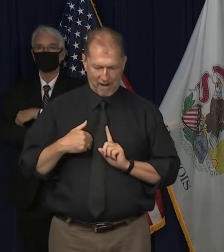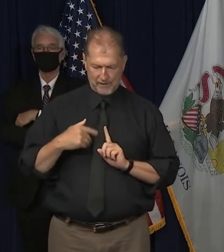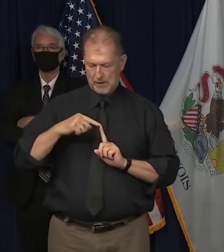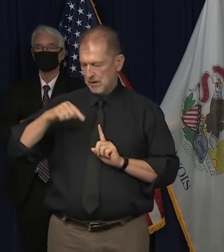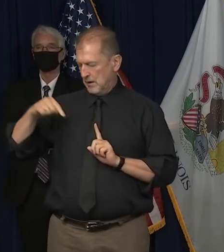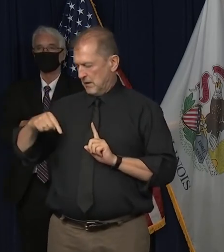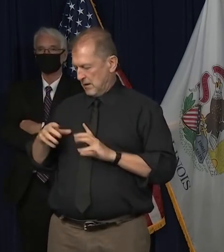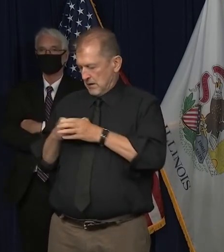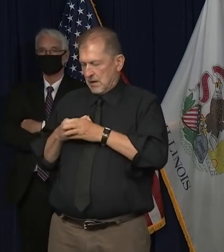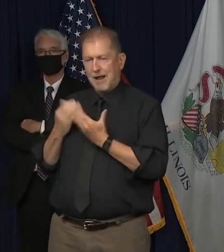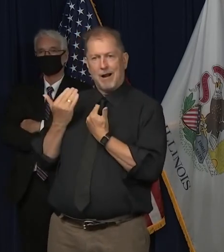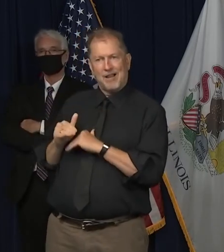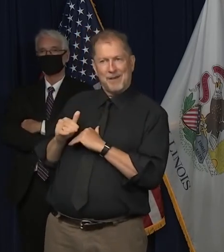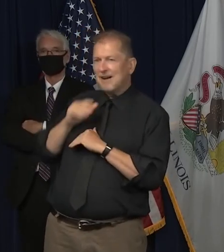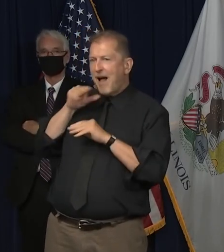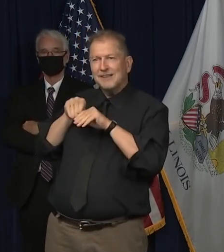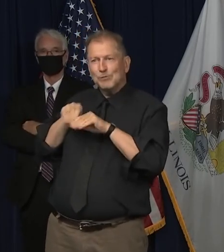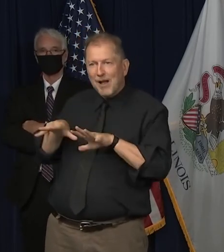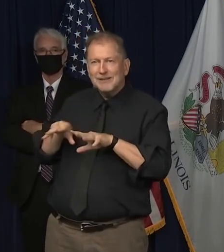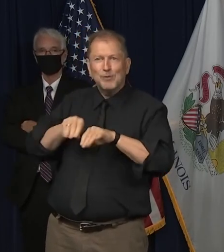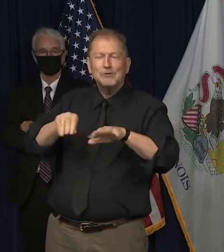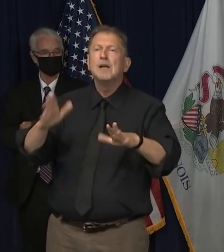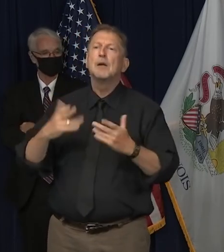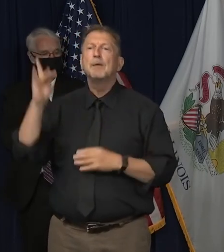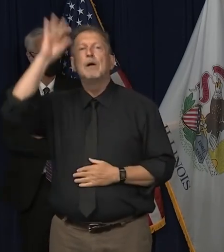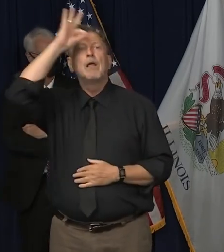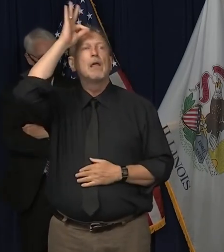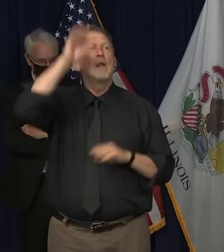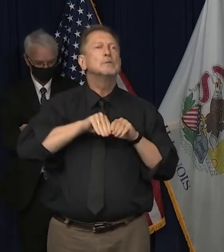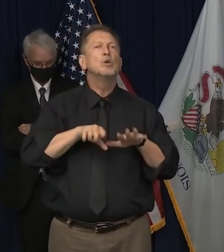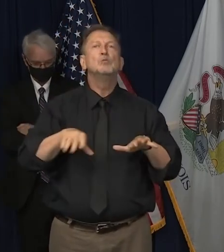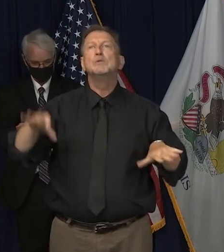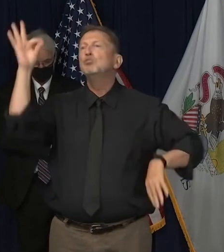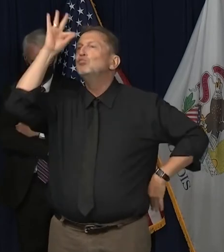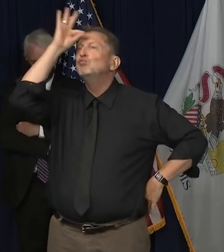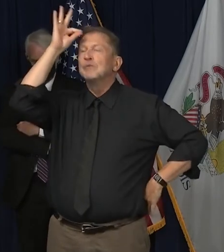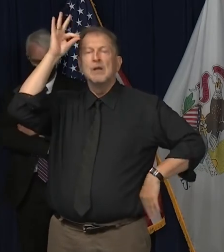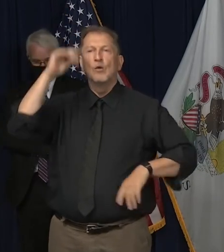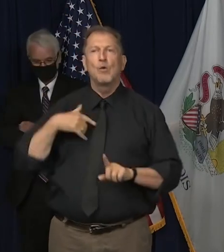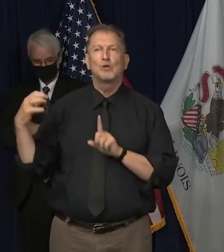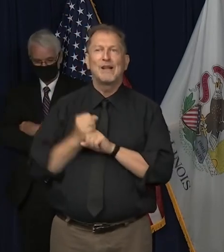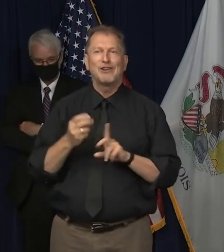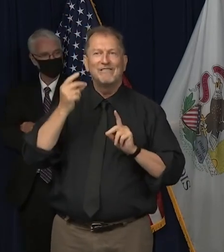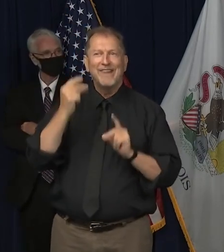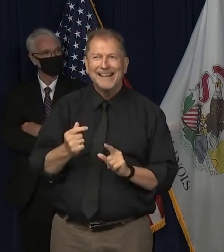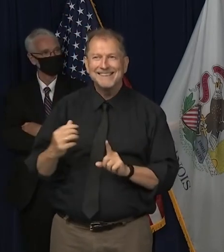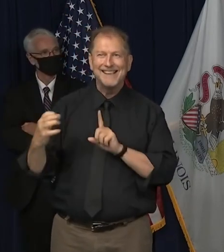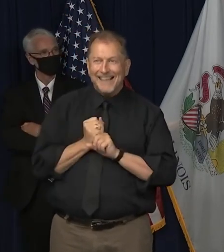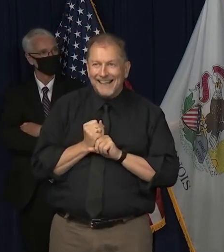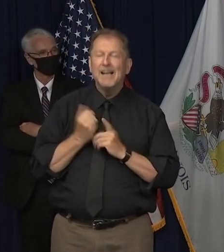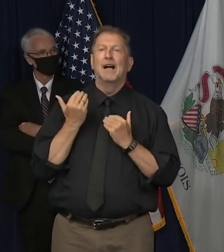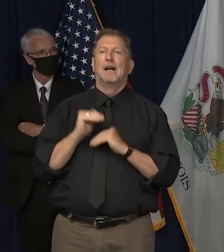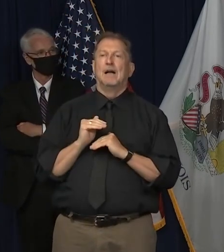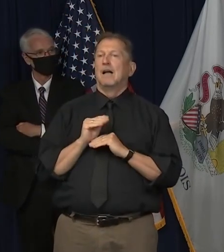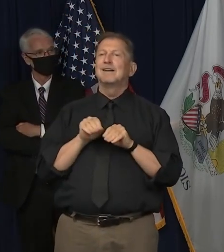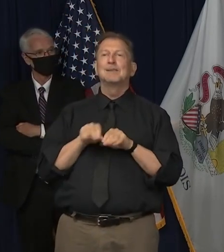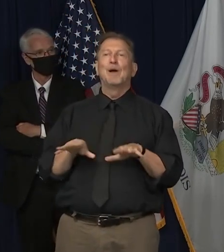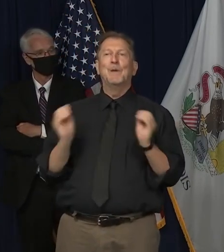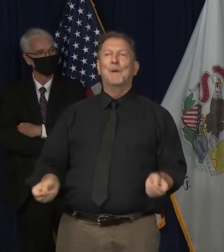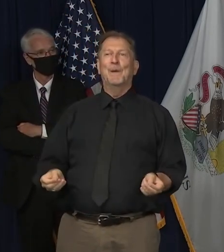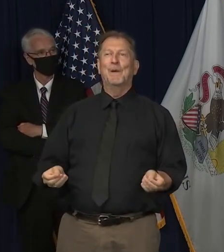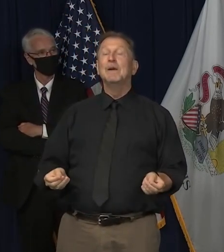fast so that we could eliminate the spread of the virus. The third thing that we realized right at the outset is that